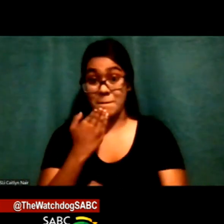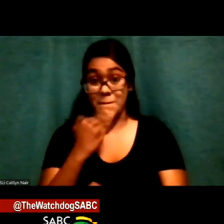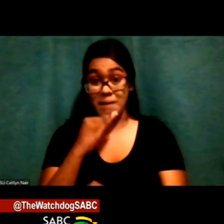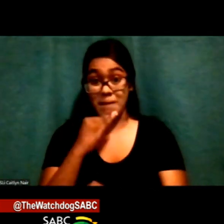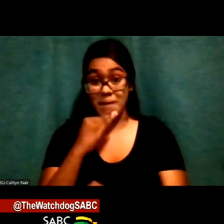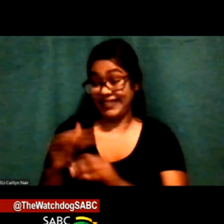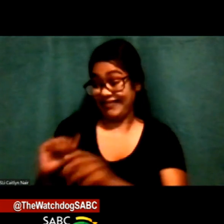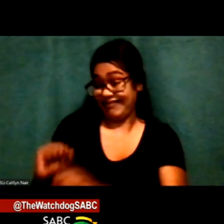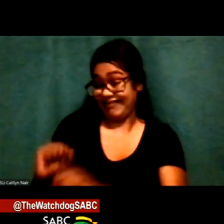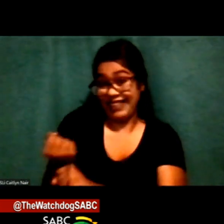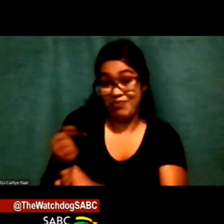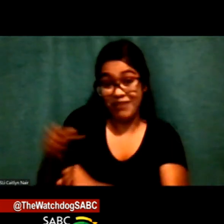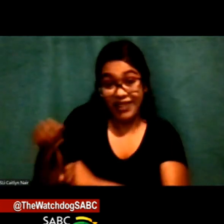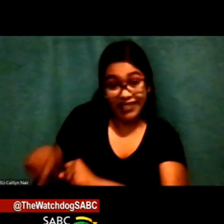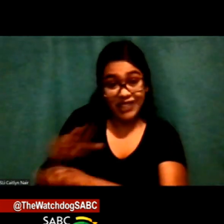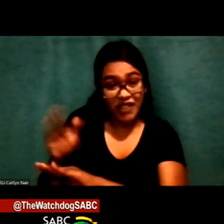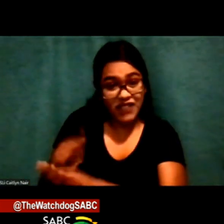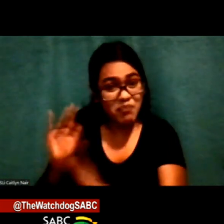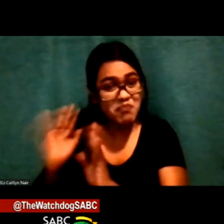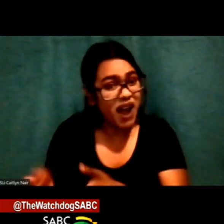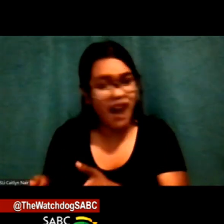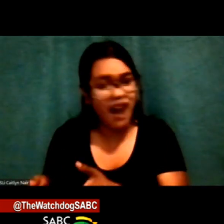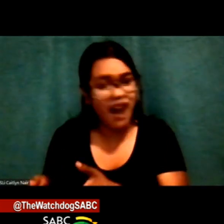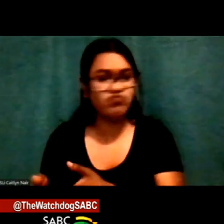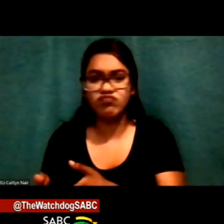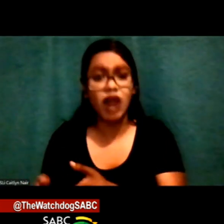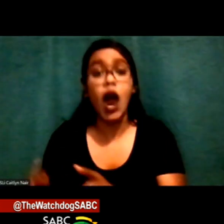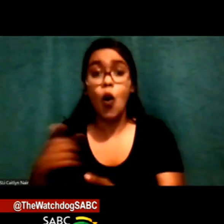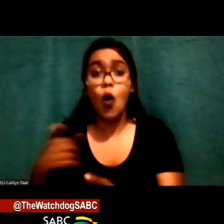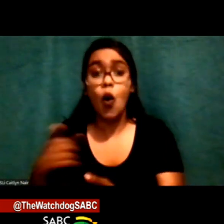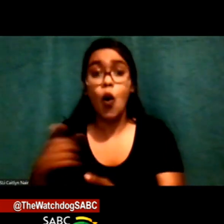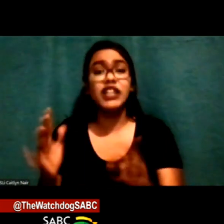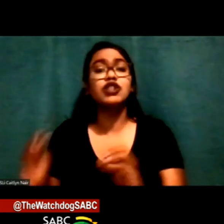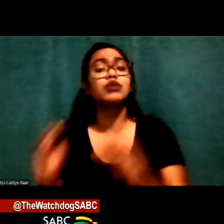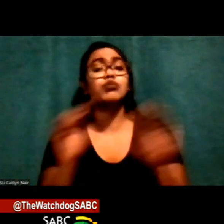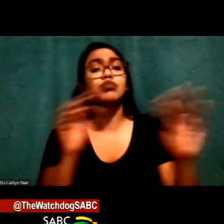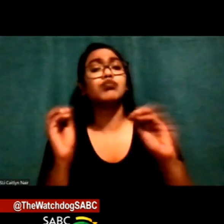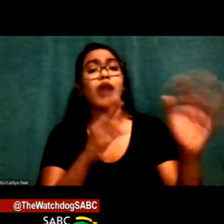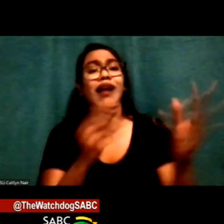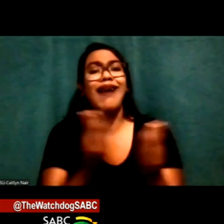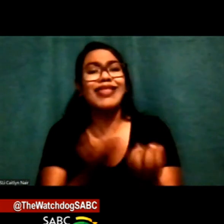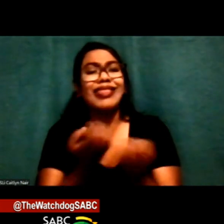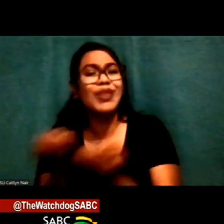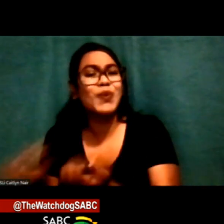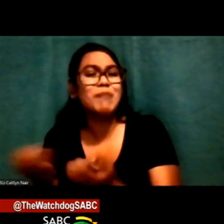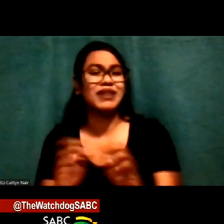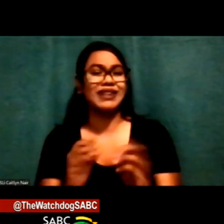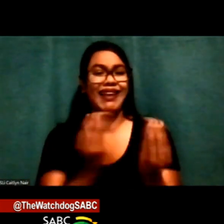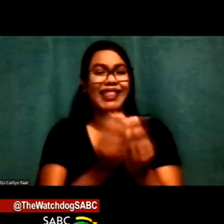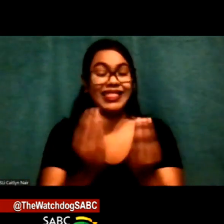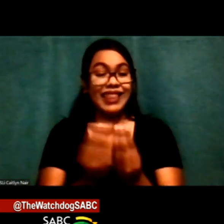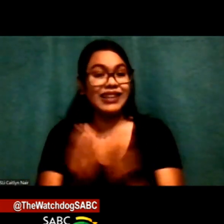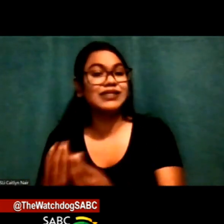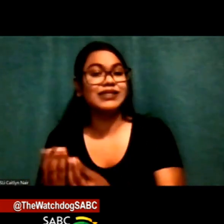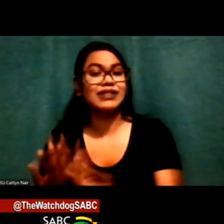and carried by the citizens of those countries. So if you stop them, then nothing will